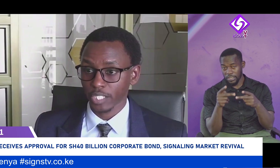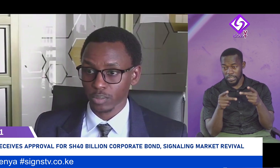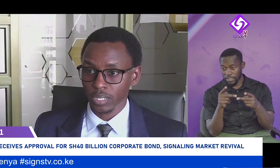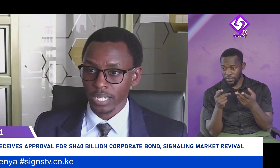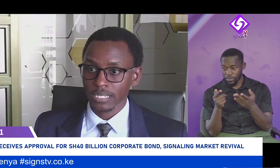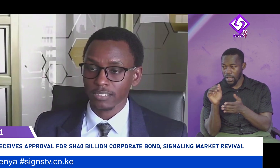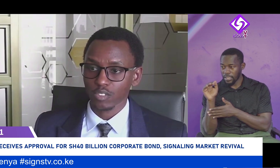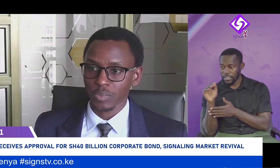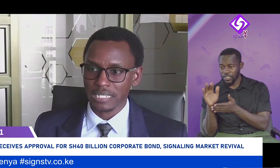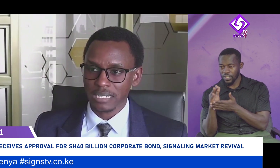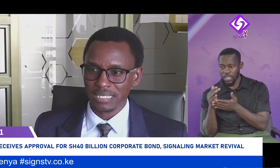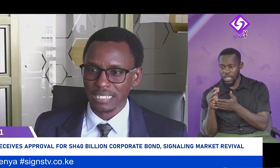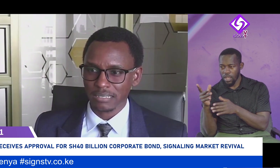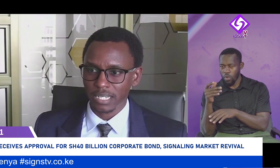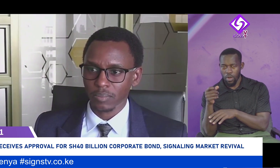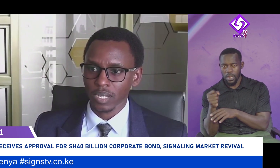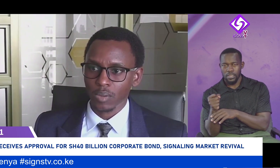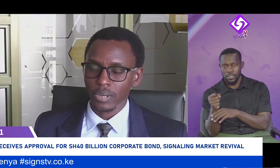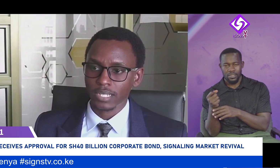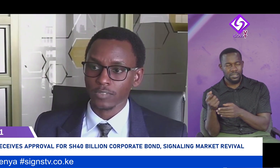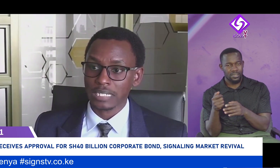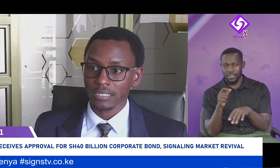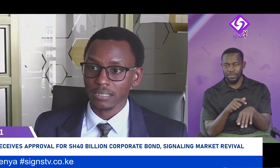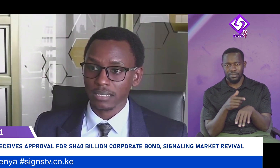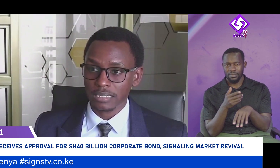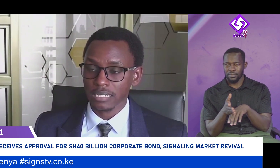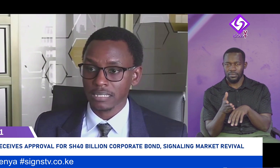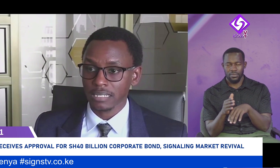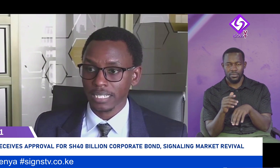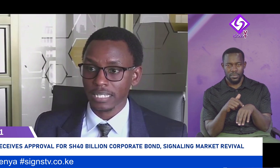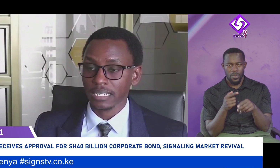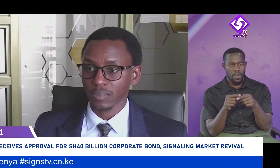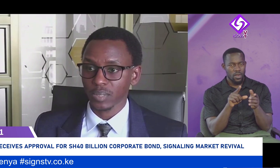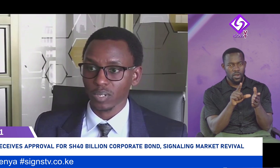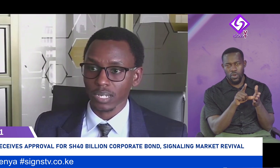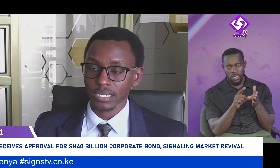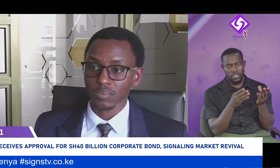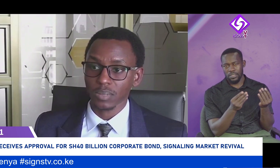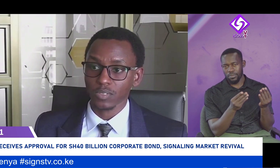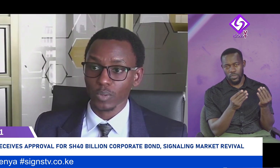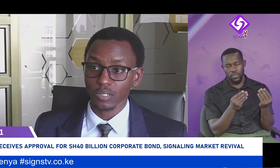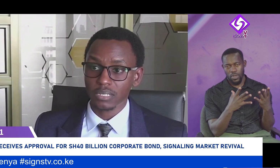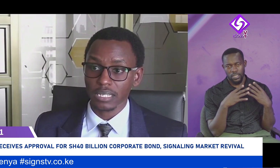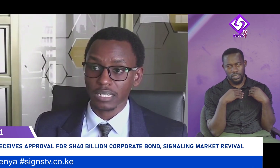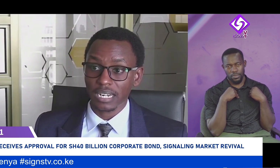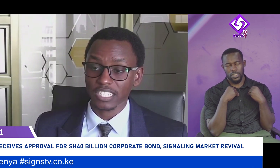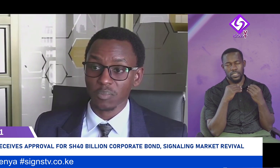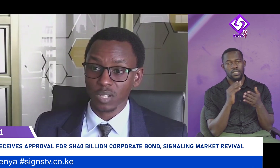issue tends to be tedious and takes time. Whereas for debts, it's easily acceptable. And sometimes when you're seeking large amounts,